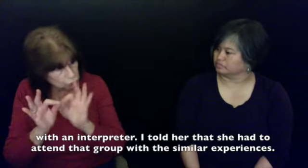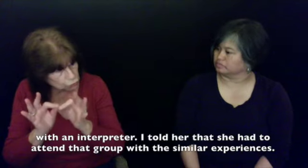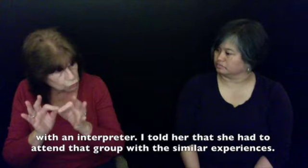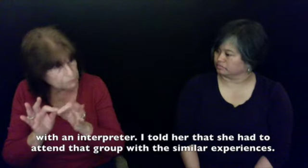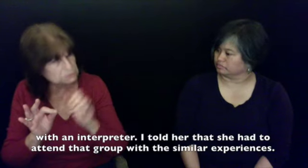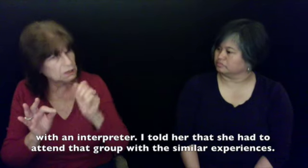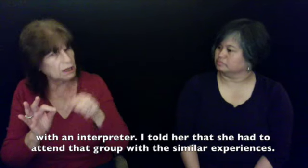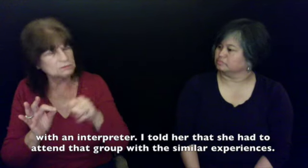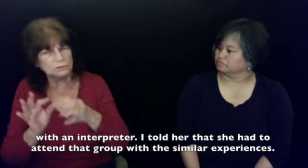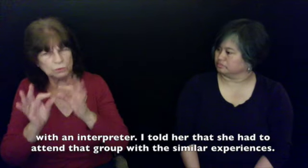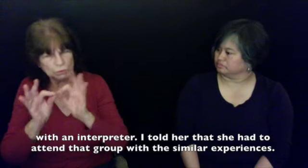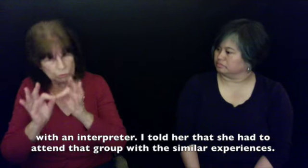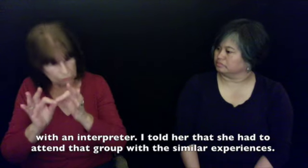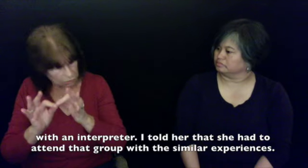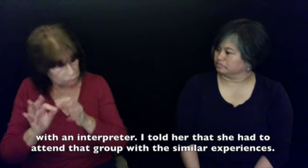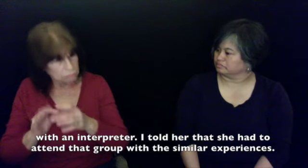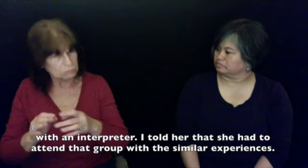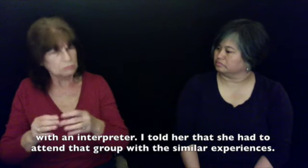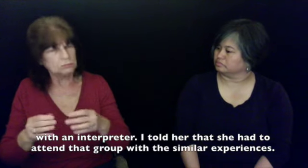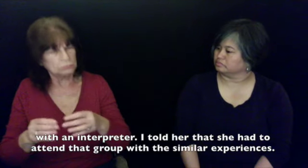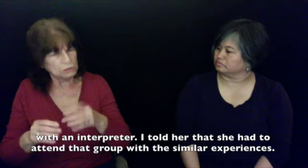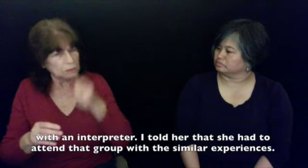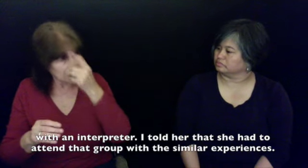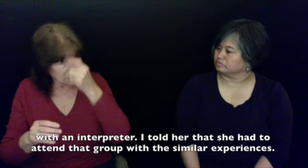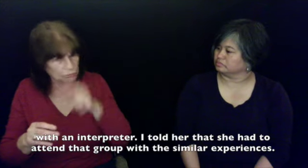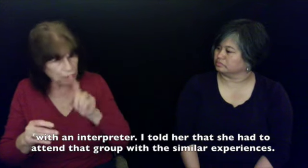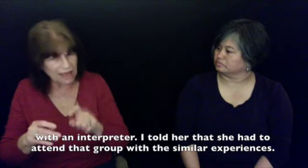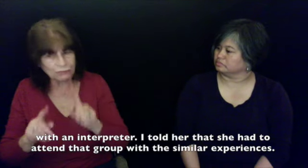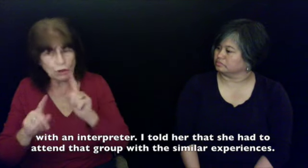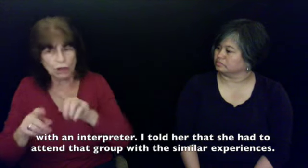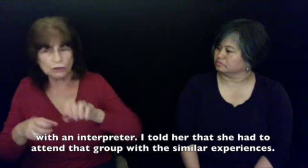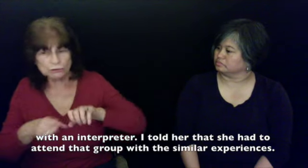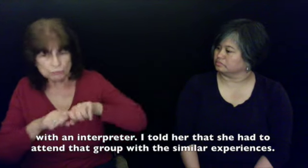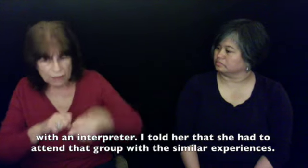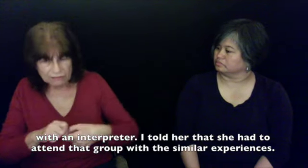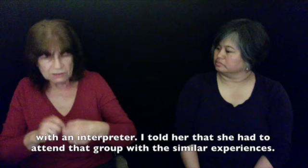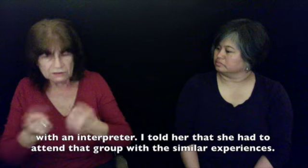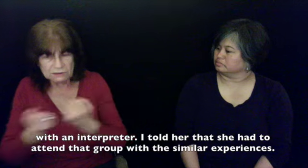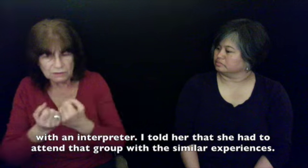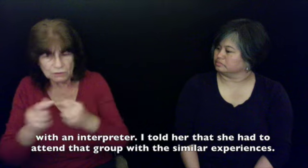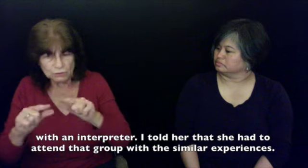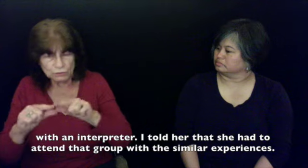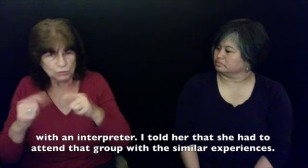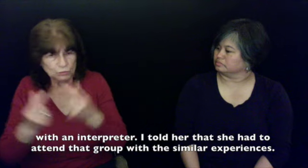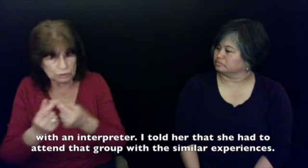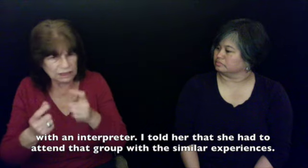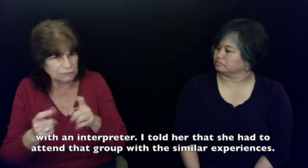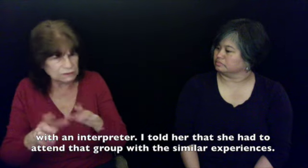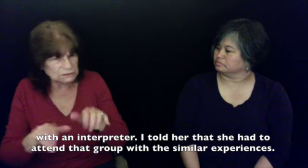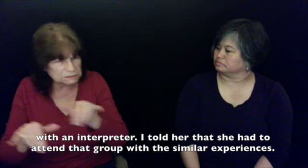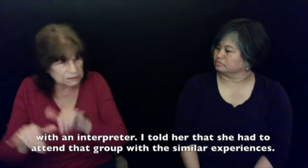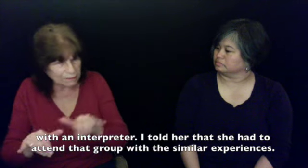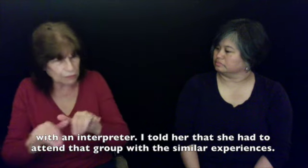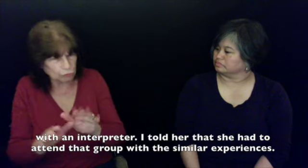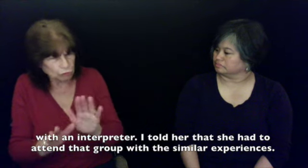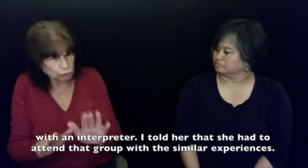With an interpreter. I told her that she had to attend the group with similar experiences.